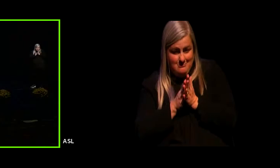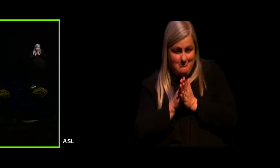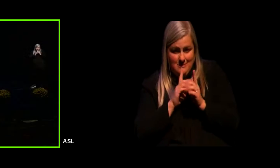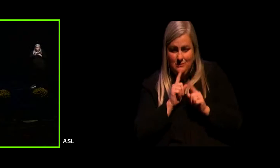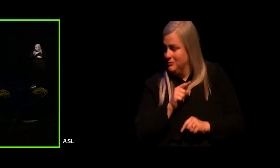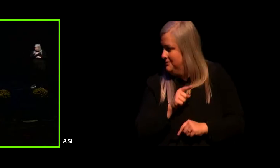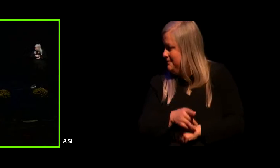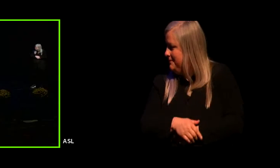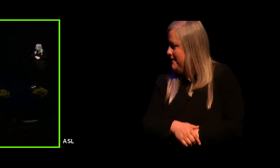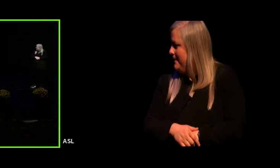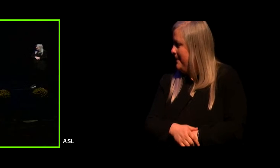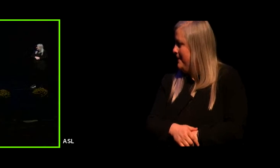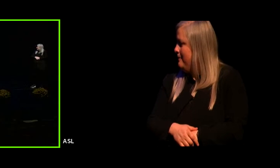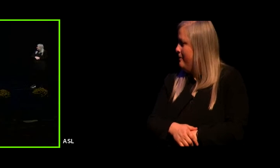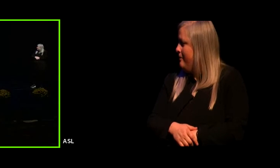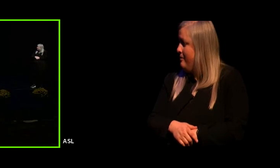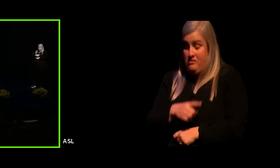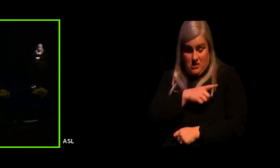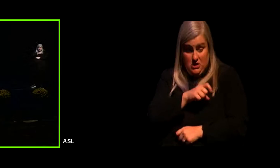one?